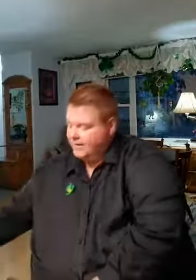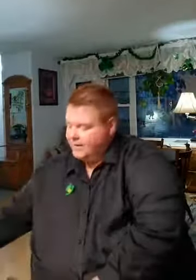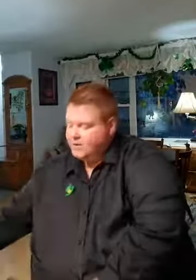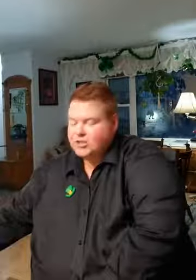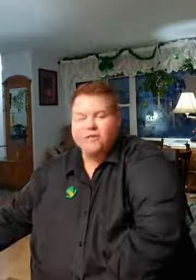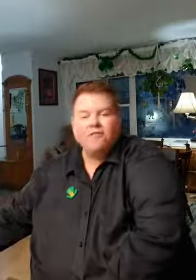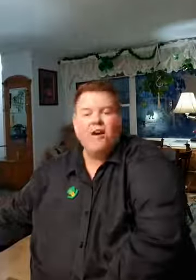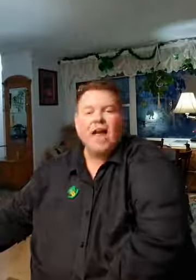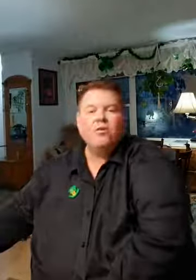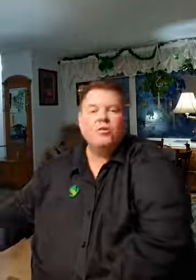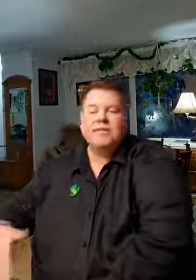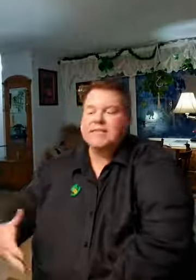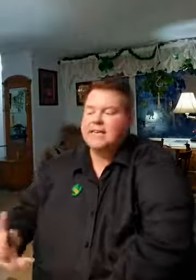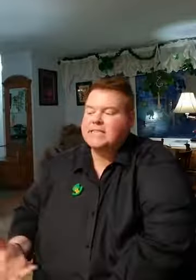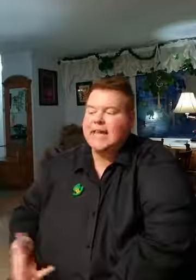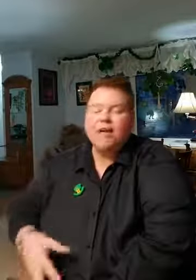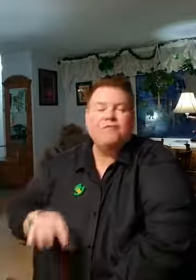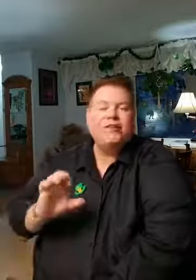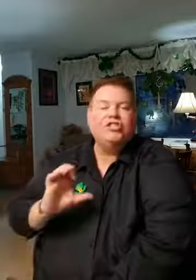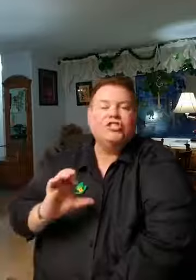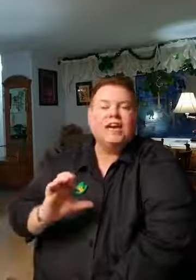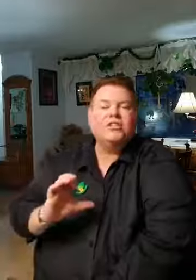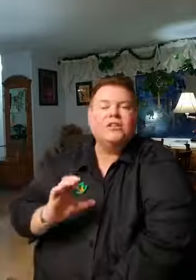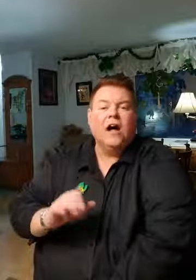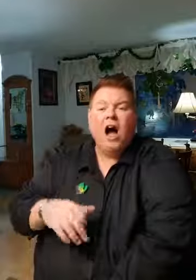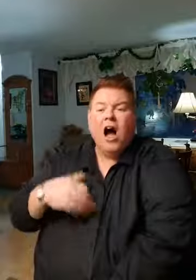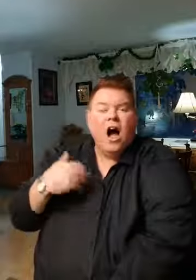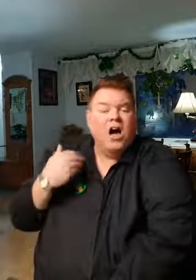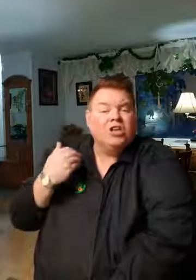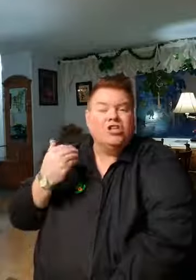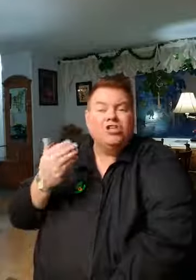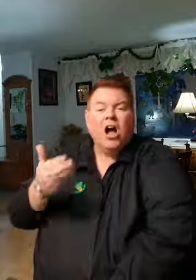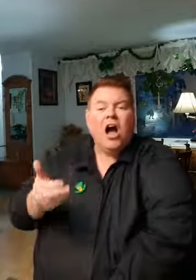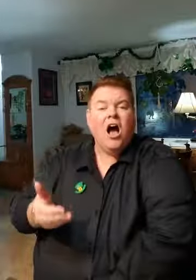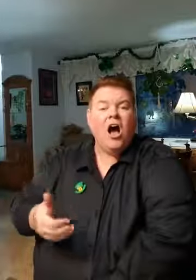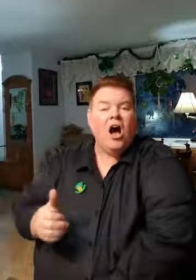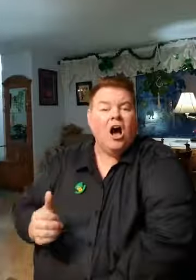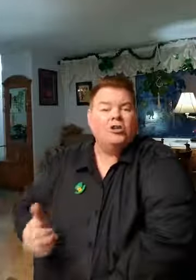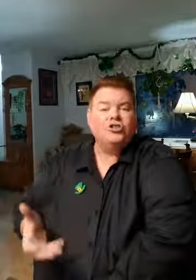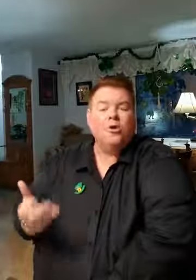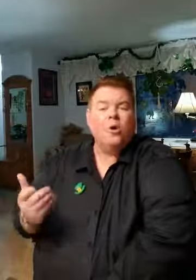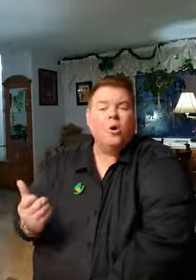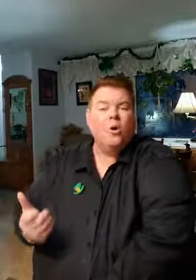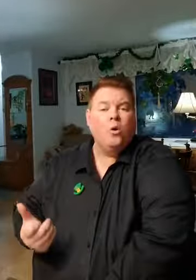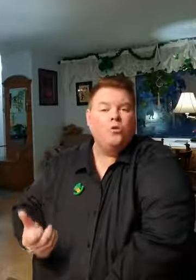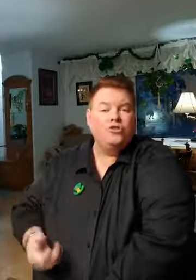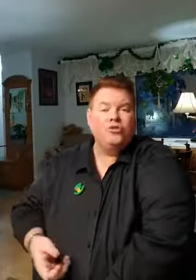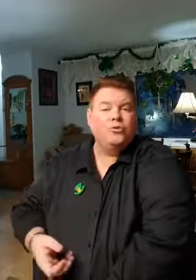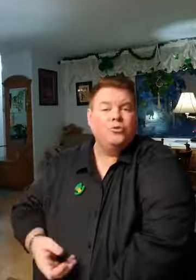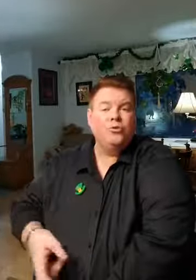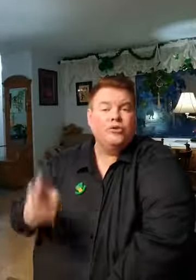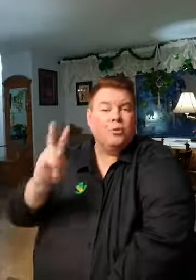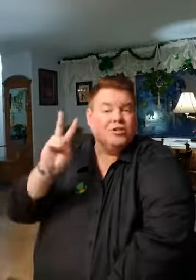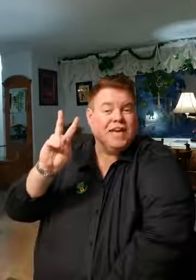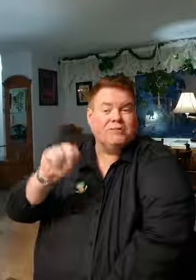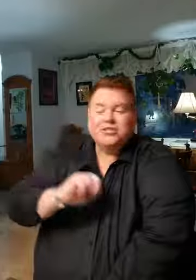Just our five note descending scale, very gentle. Zha Zho Zhu. So I'll just count to two and we'll